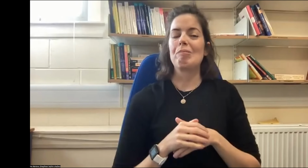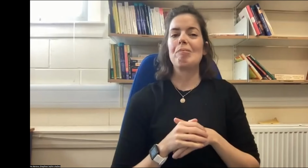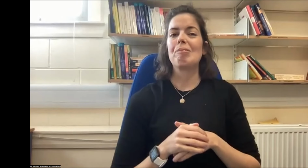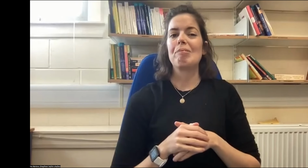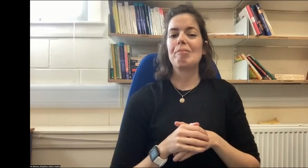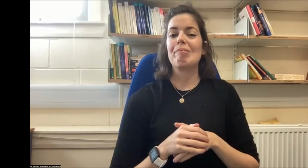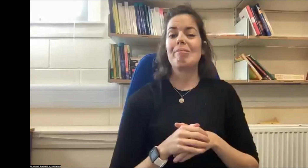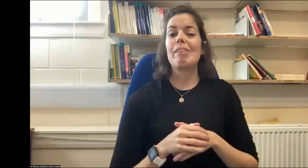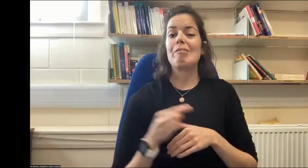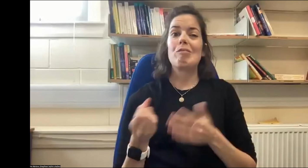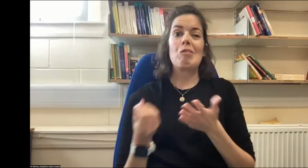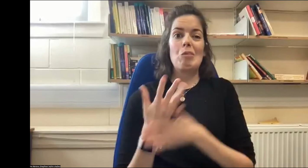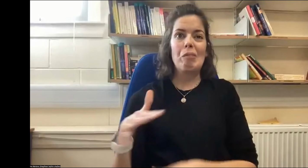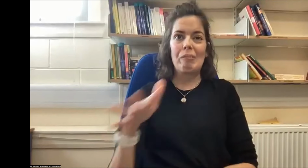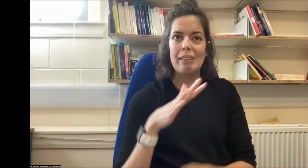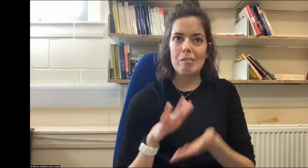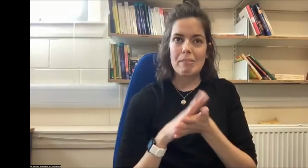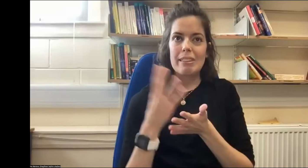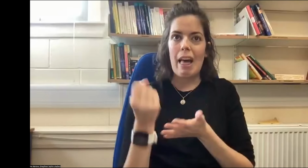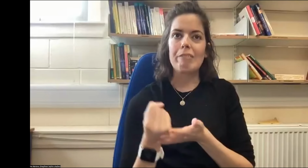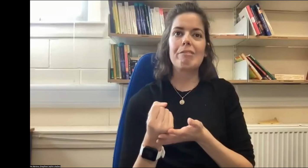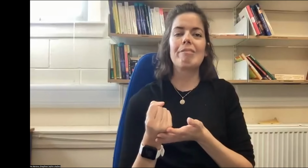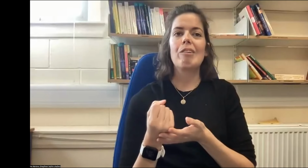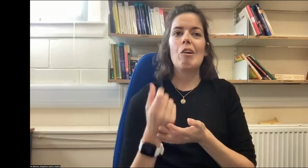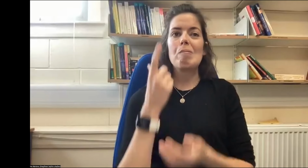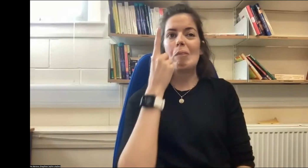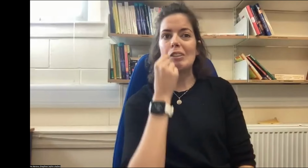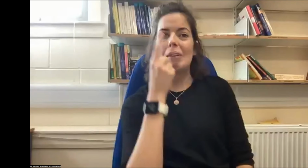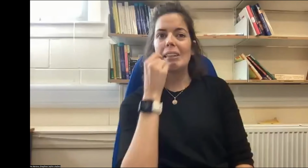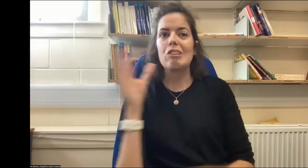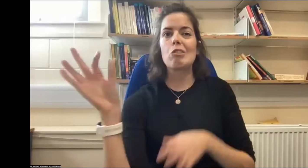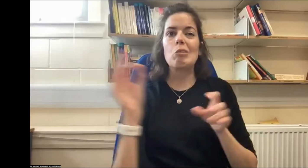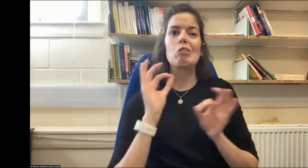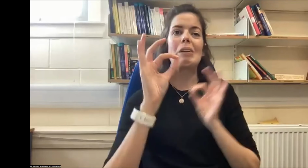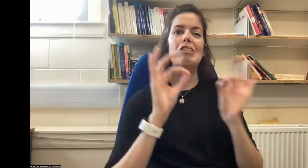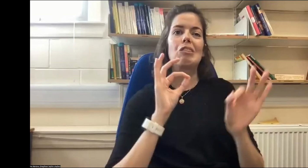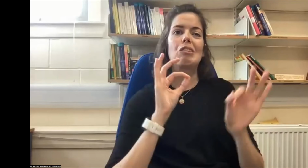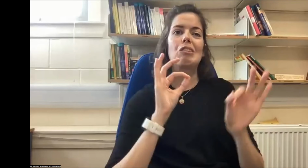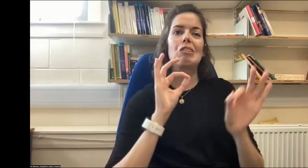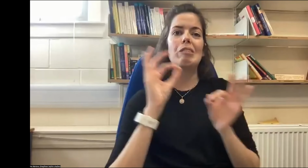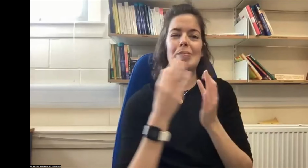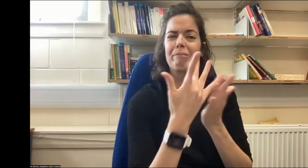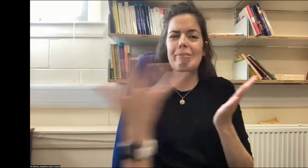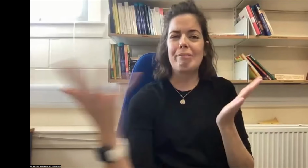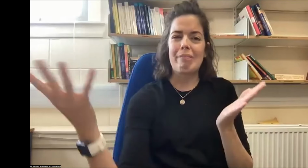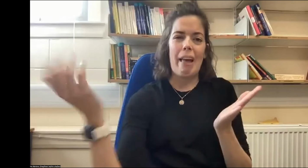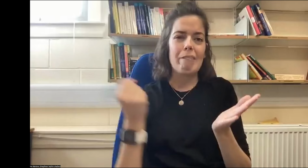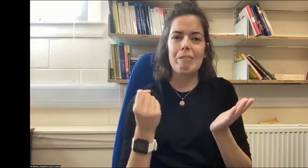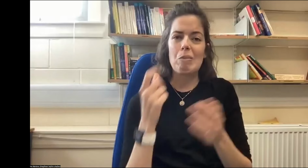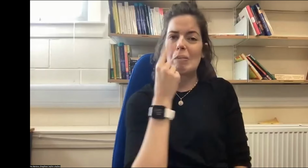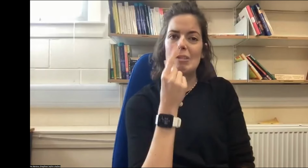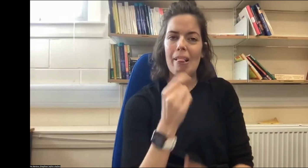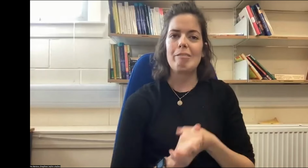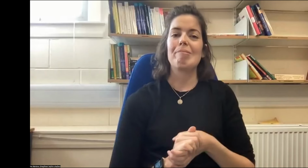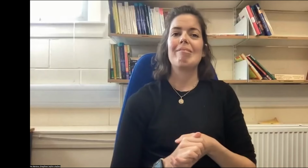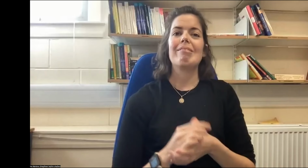but queer deaf geographies in particular is a new field. And of course, with it being a new field, that raises